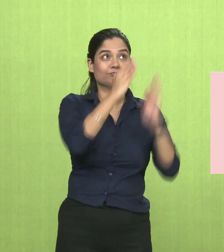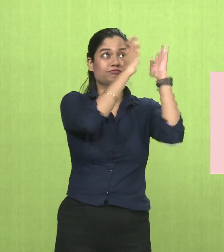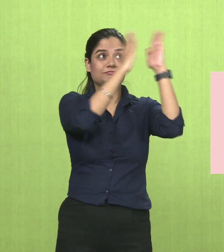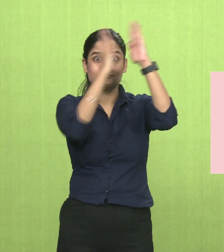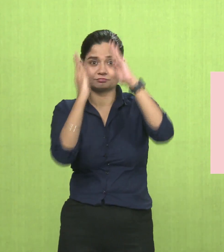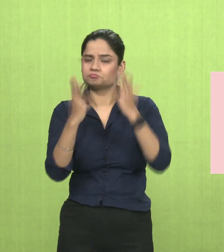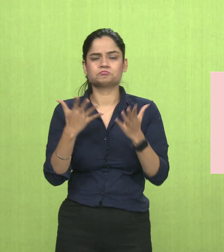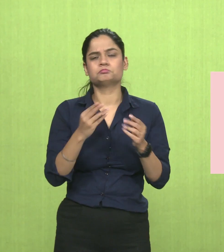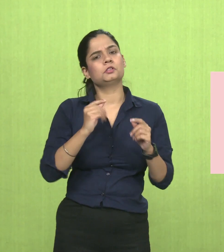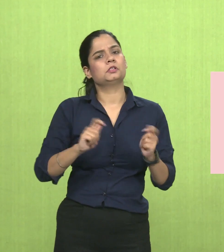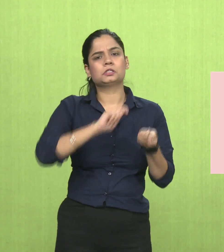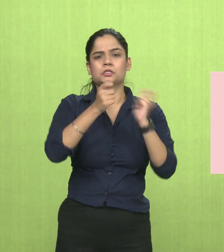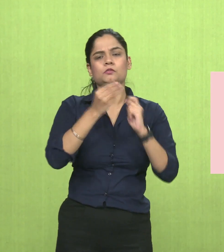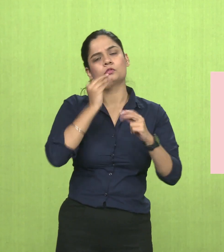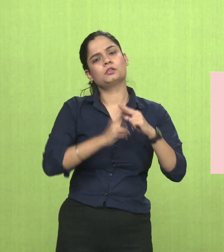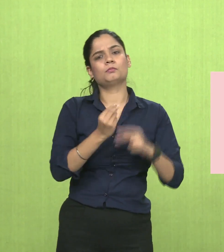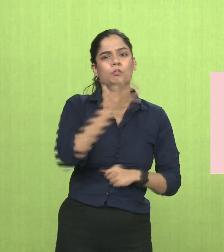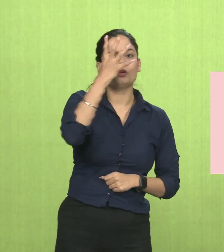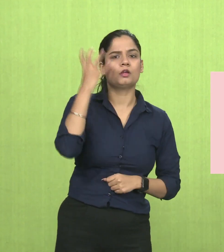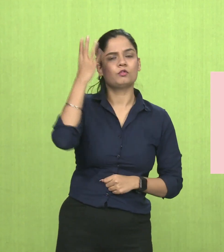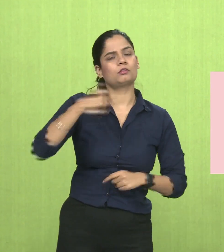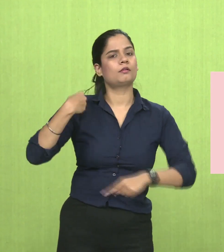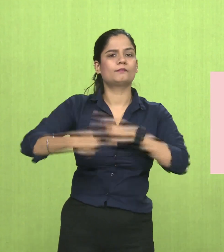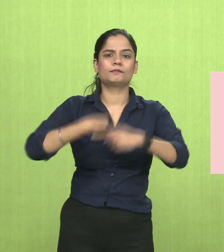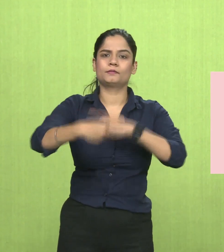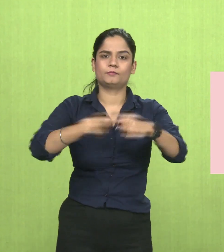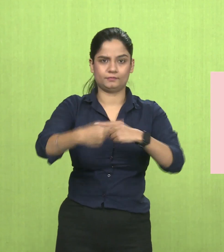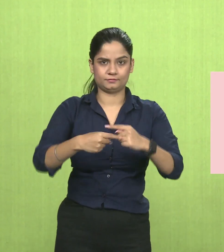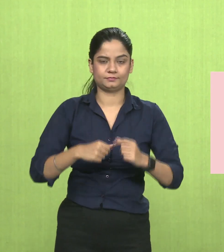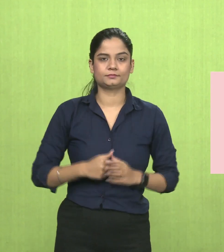Frequency of intake, no change. You can follow the same routine.